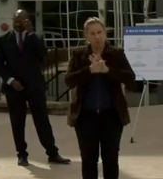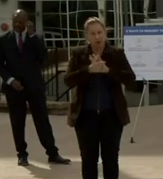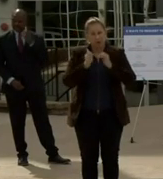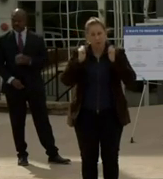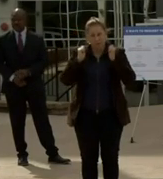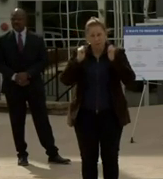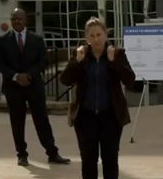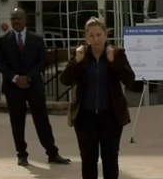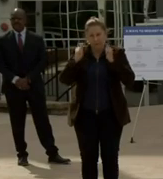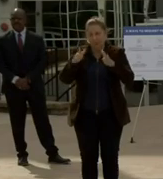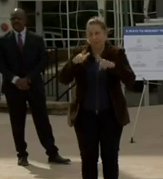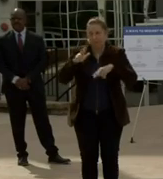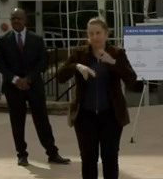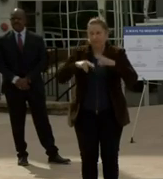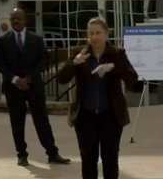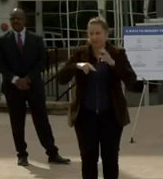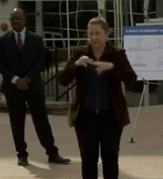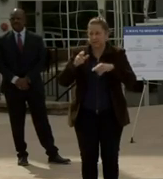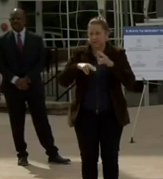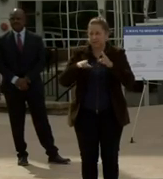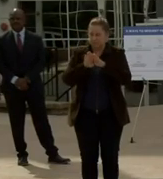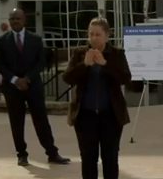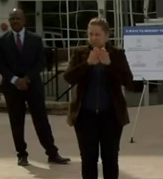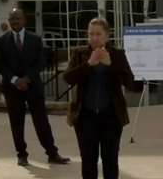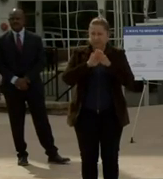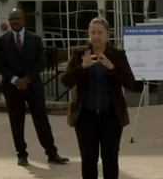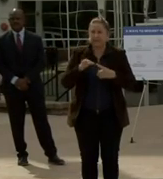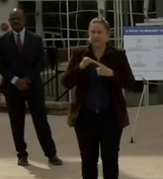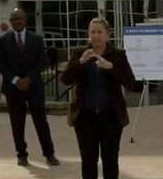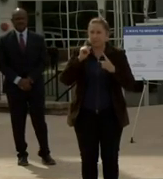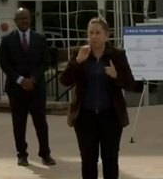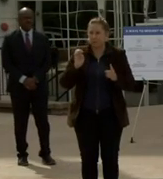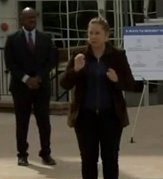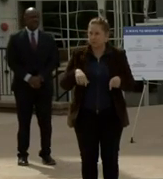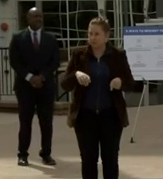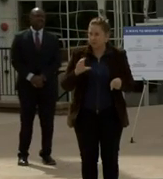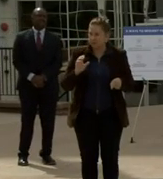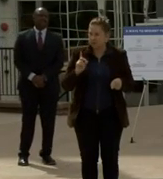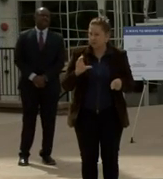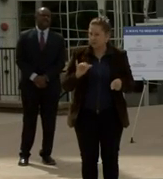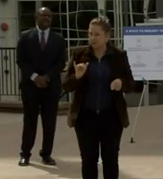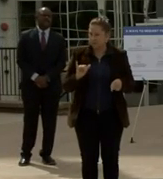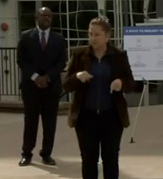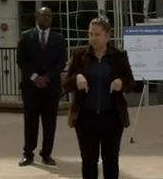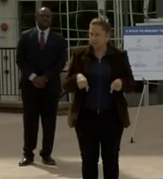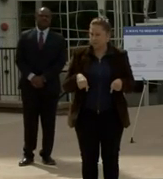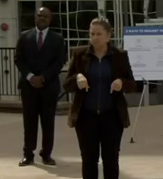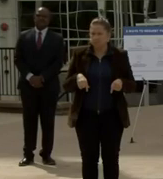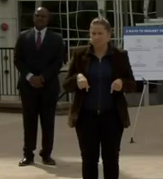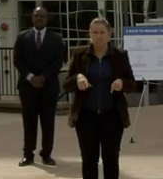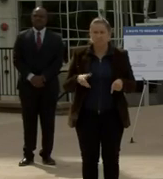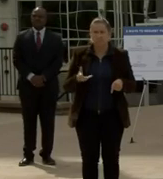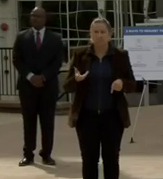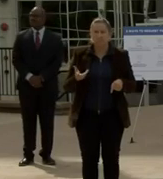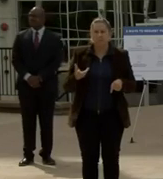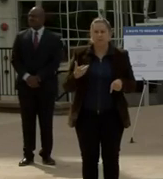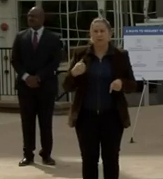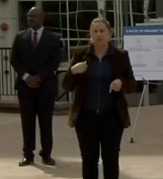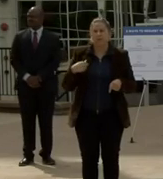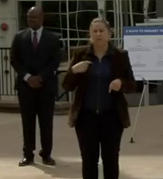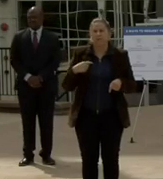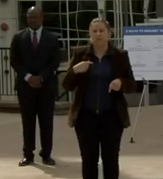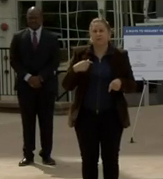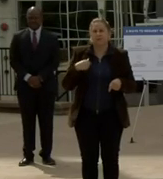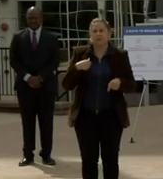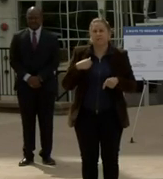situation here in D.C.? Is there any consideration of something like that? Certainly, we are enforcing all of our social